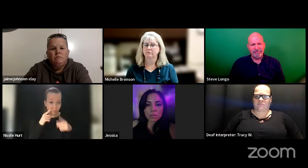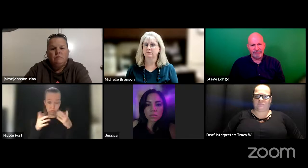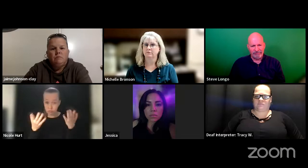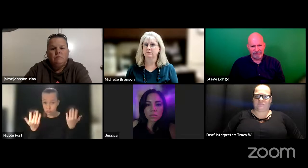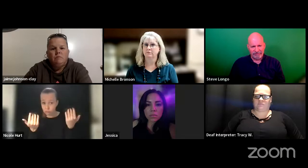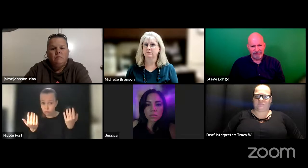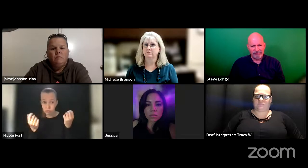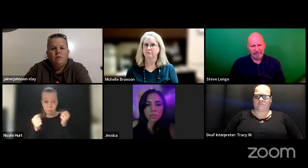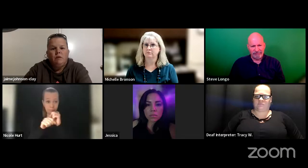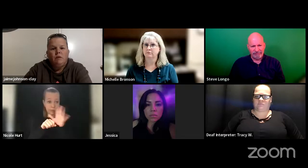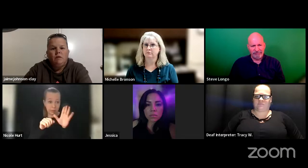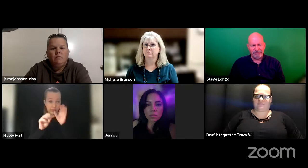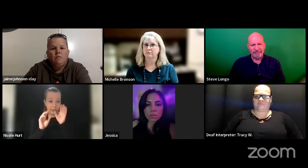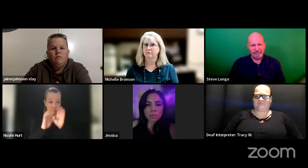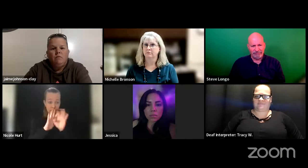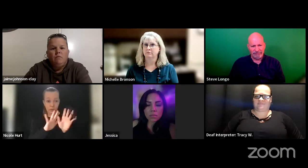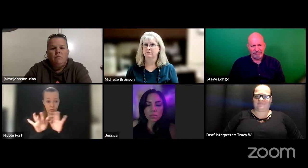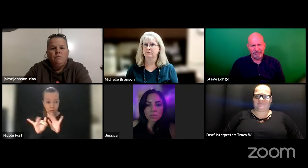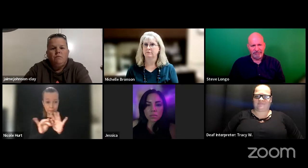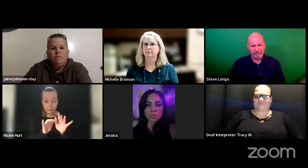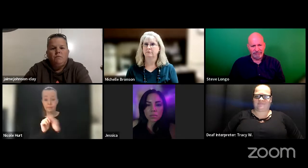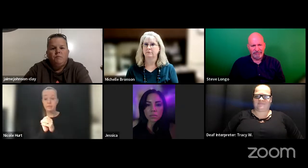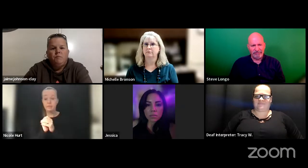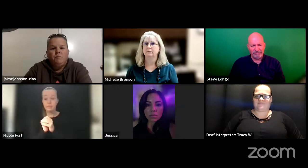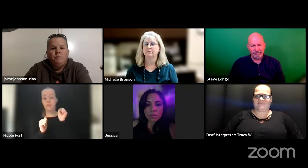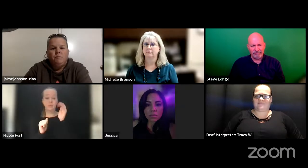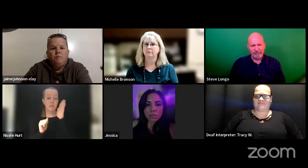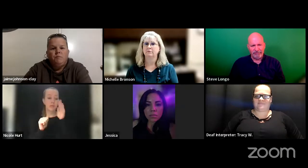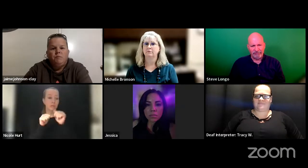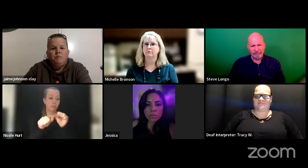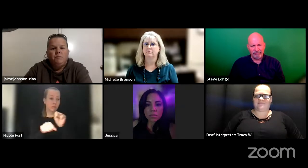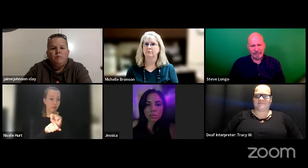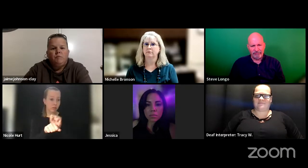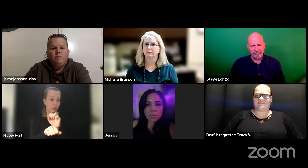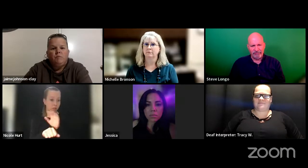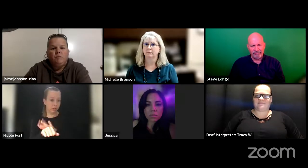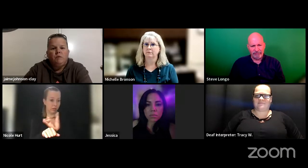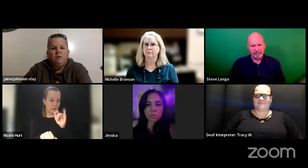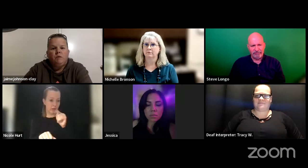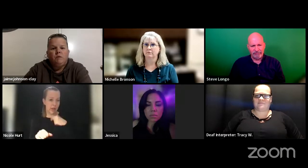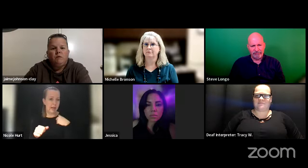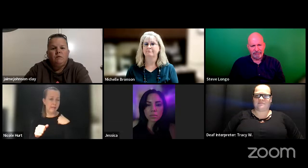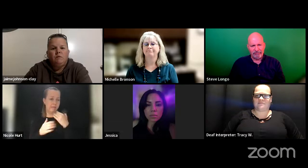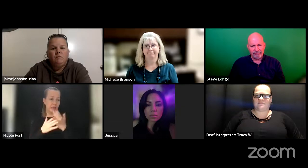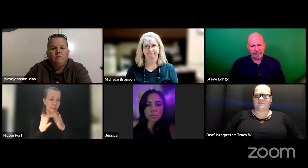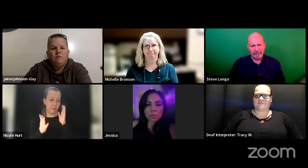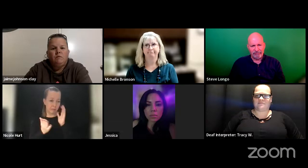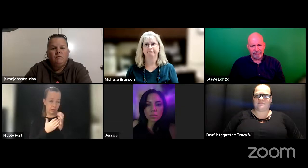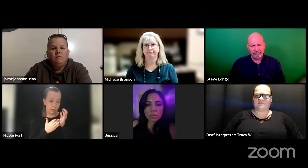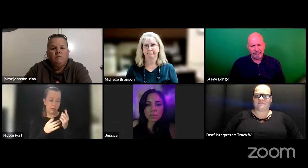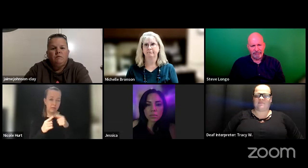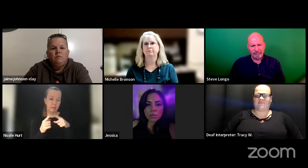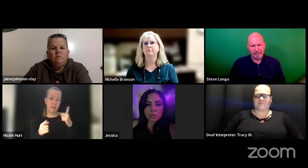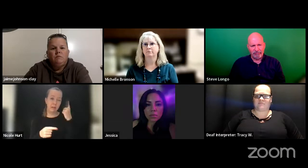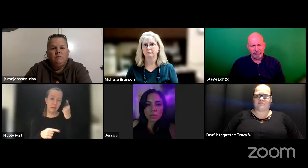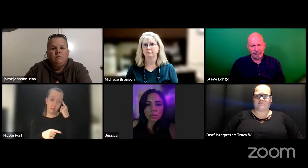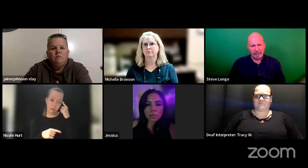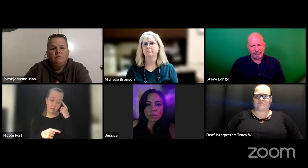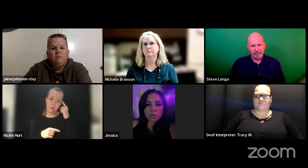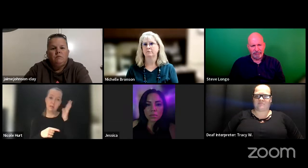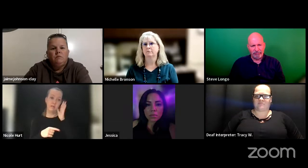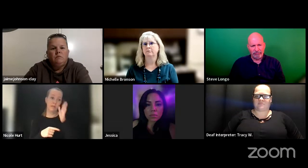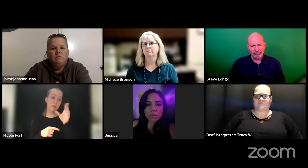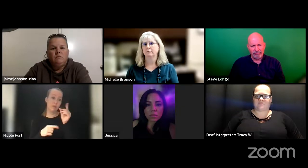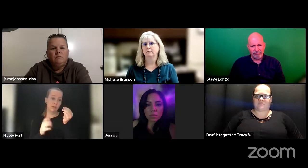the website. So I am hoping that we can cooperate, get board